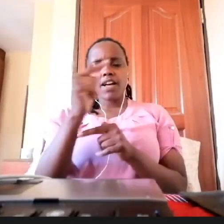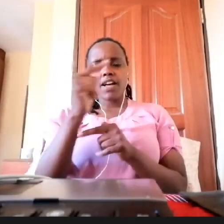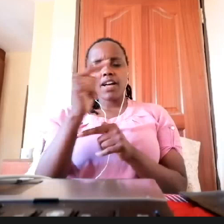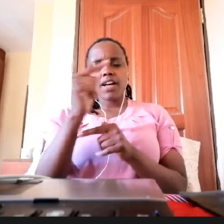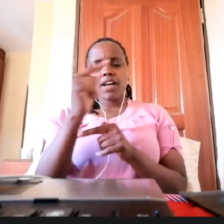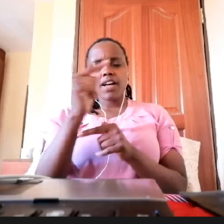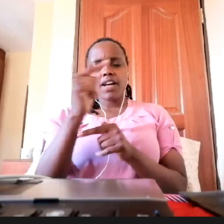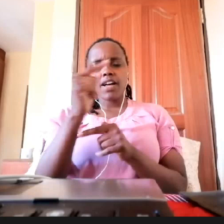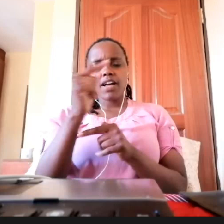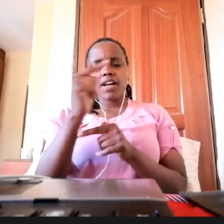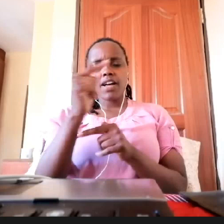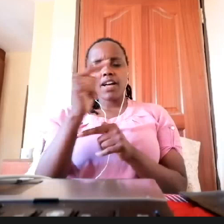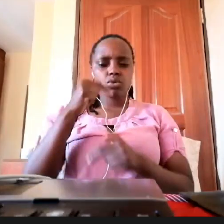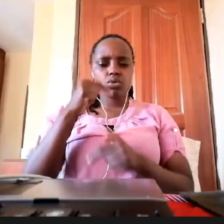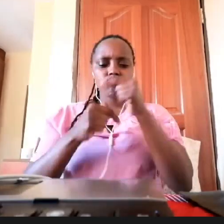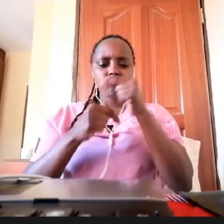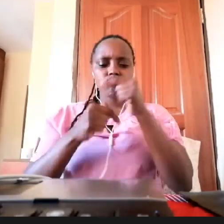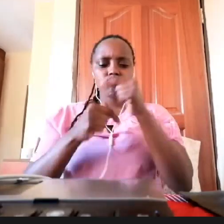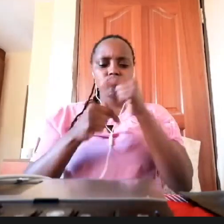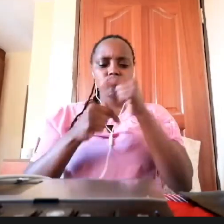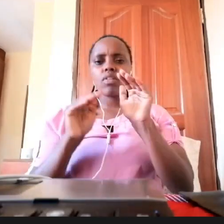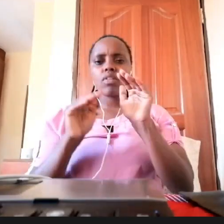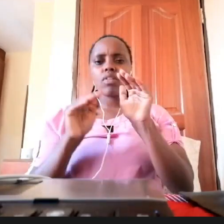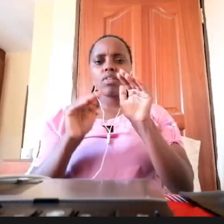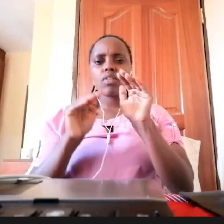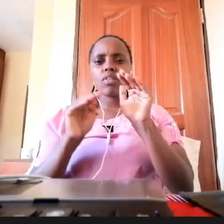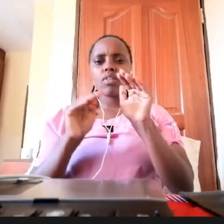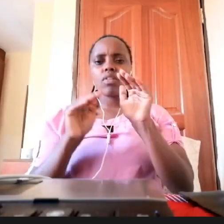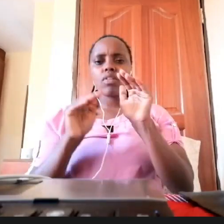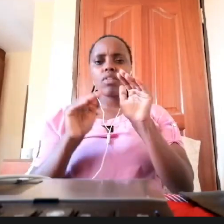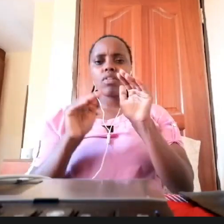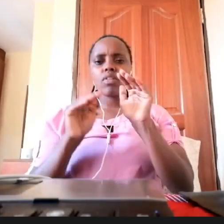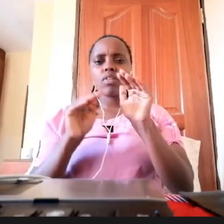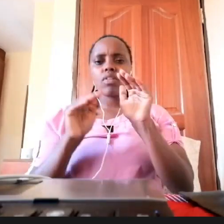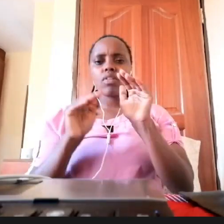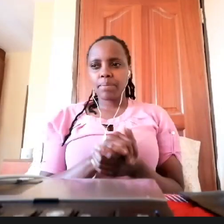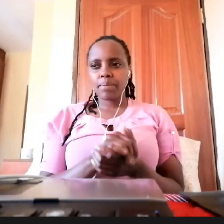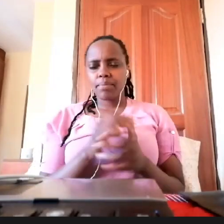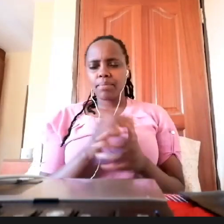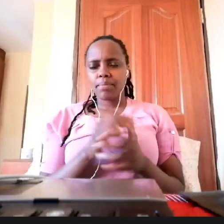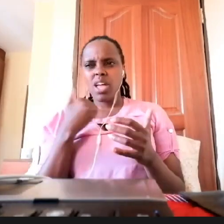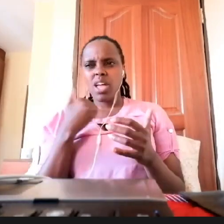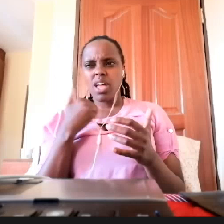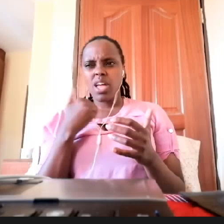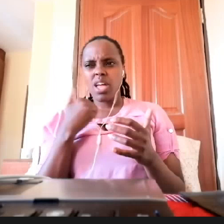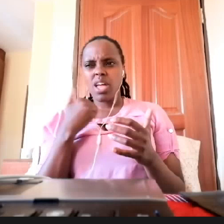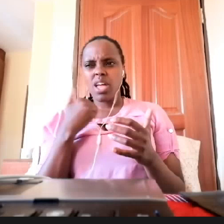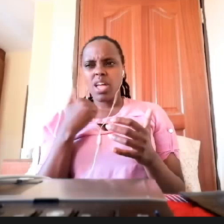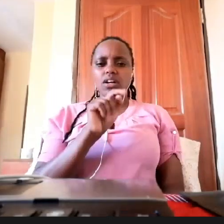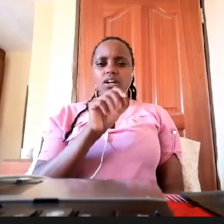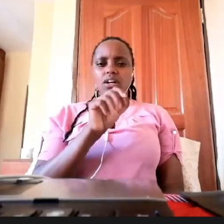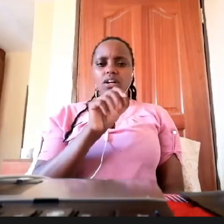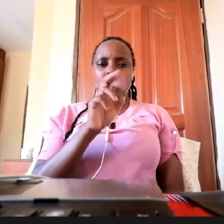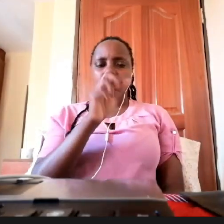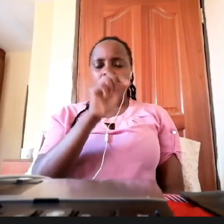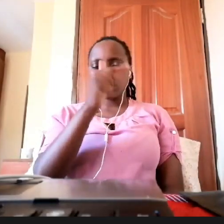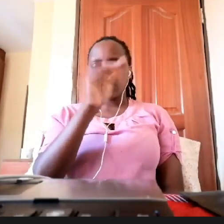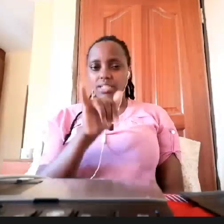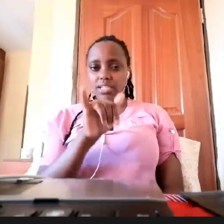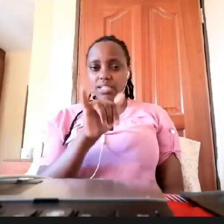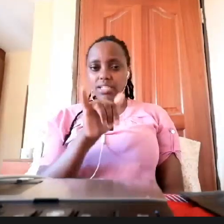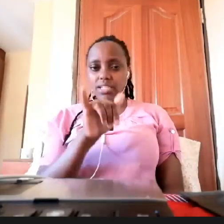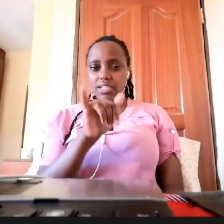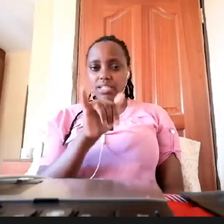we kept track of the reporting dates. So at each rate, we have a treaty reporting calendar. So we knew that